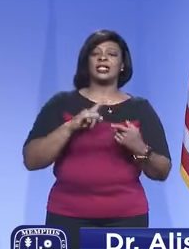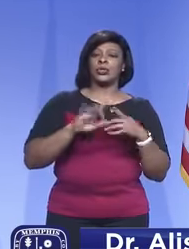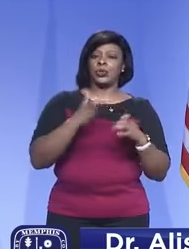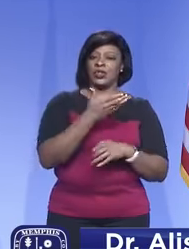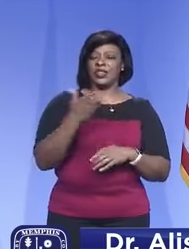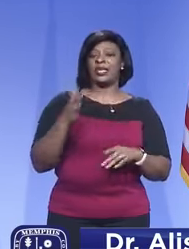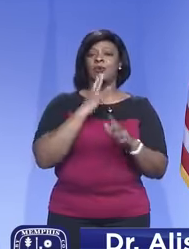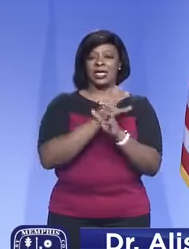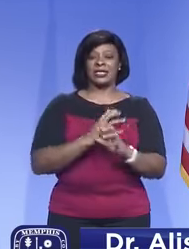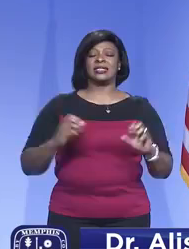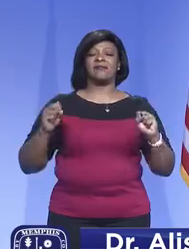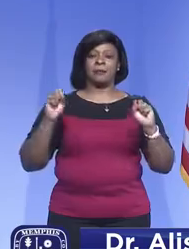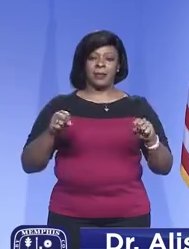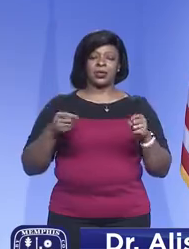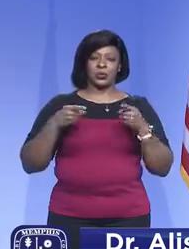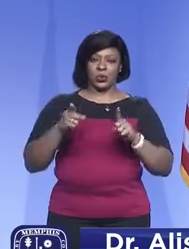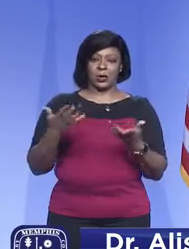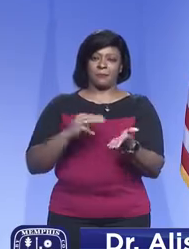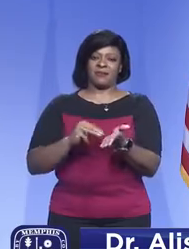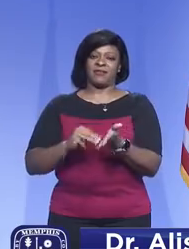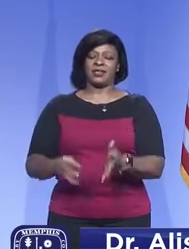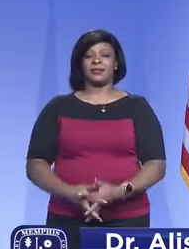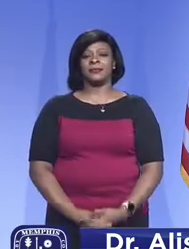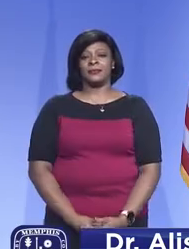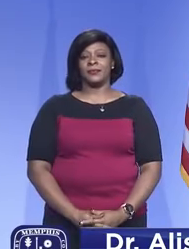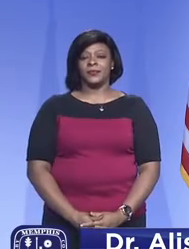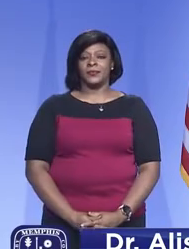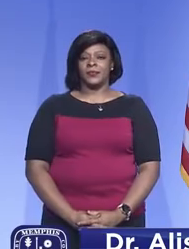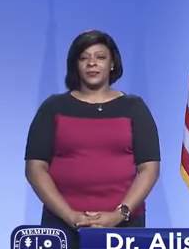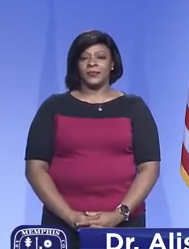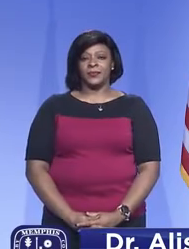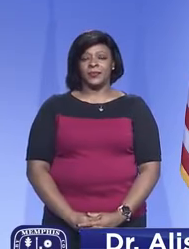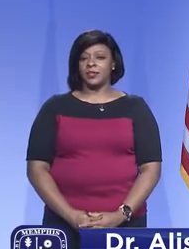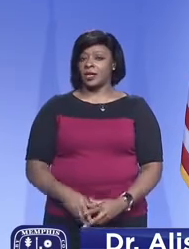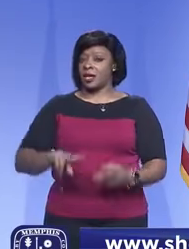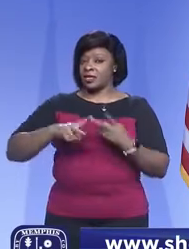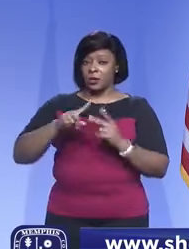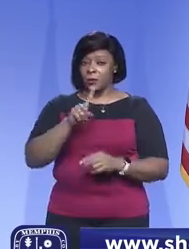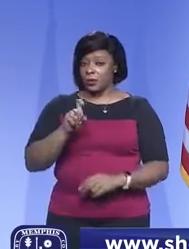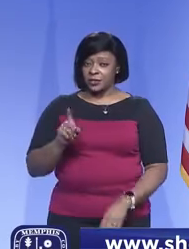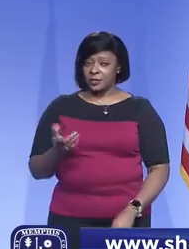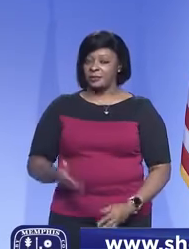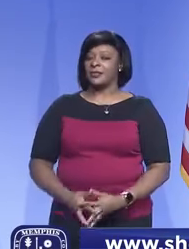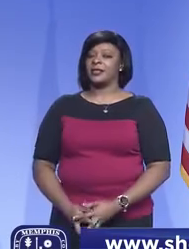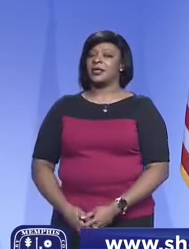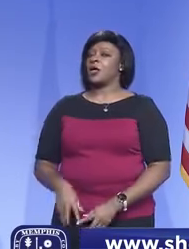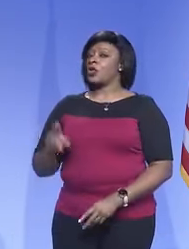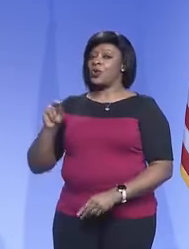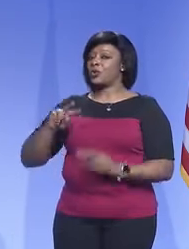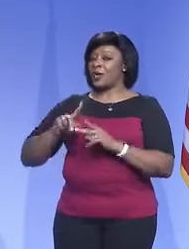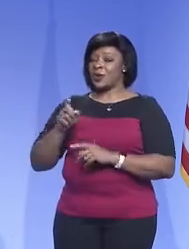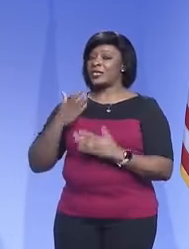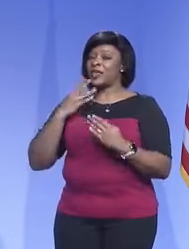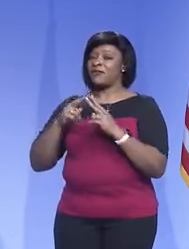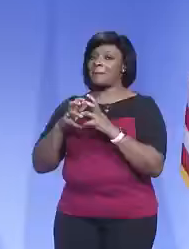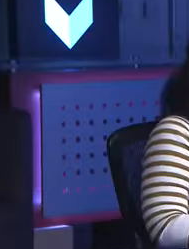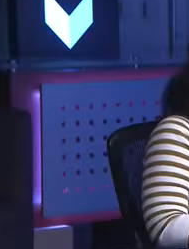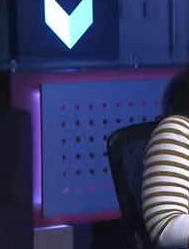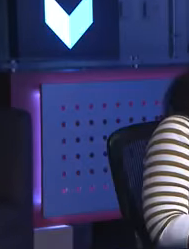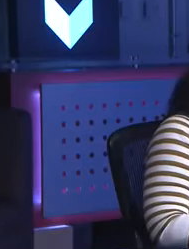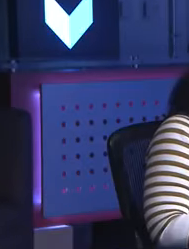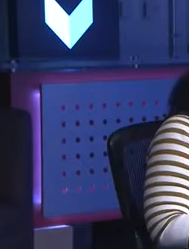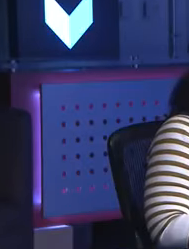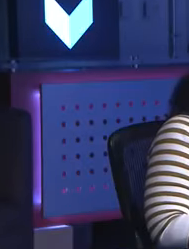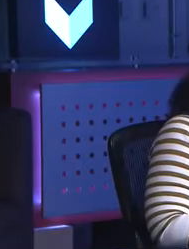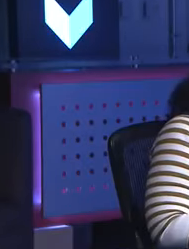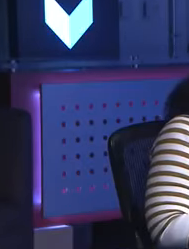things as safely as possible here in Memphis. You have a follow-up? So much. No follow-up. Thank you.